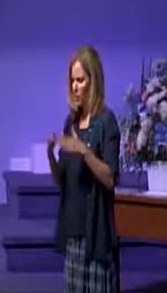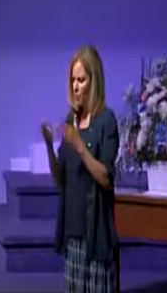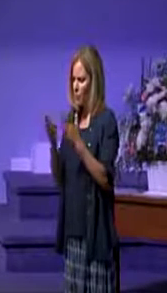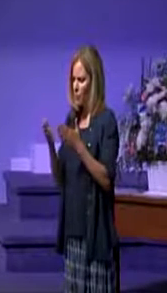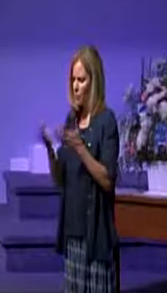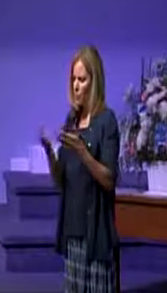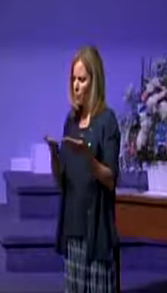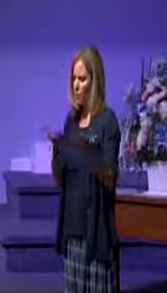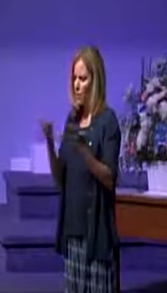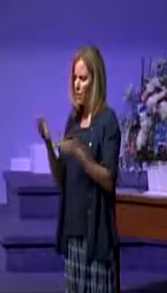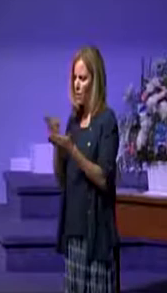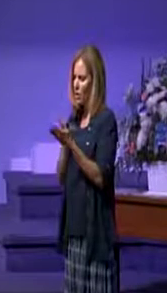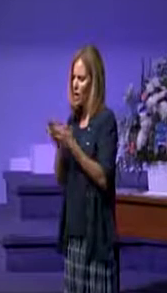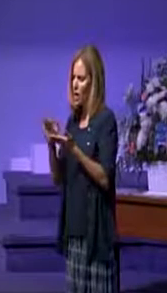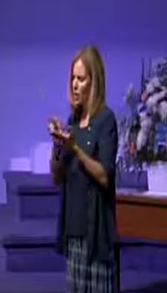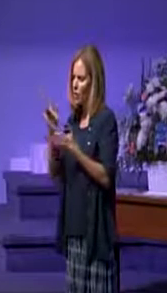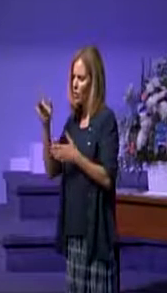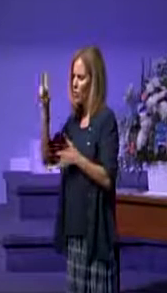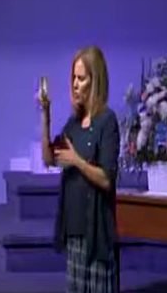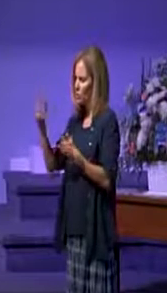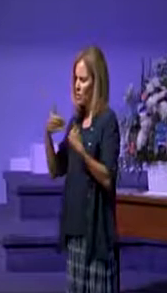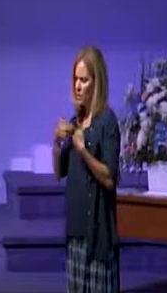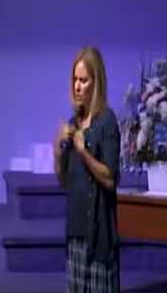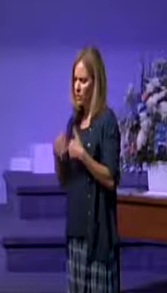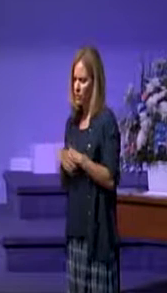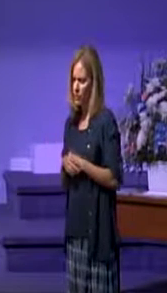honor and glory in that service that you so deserved.